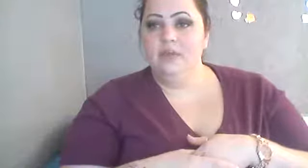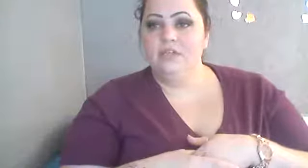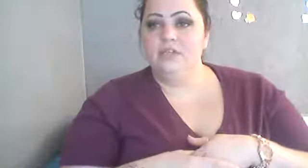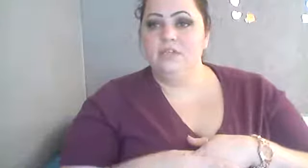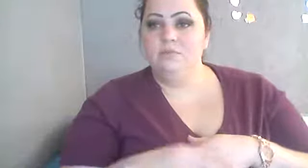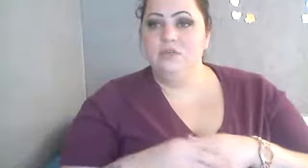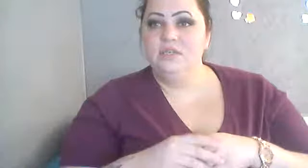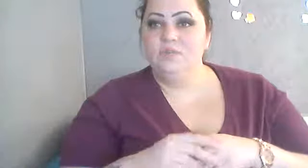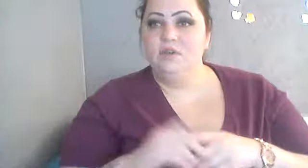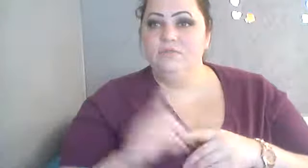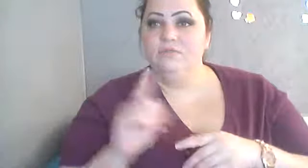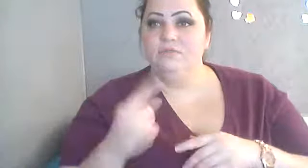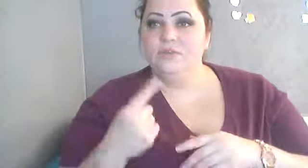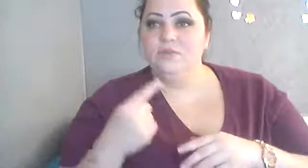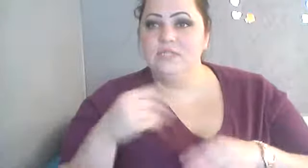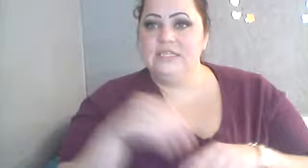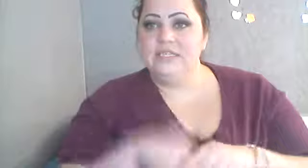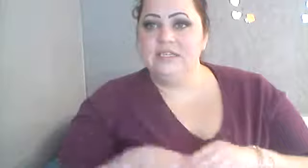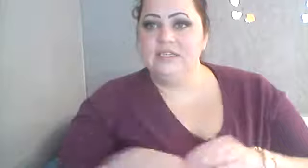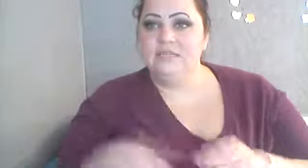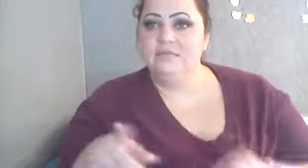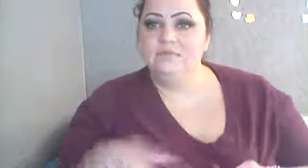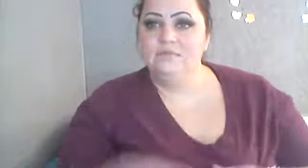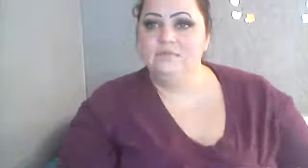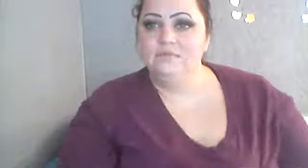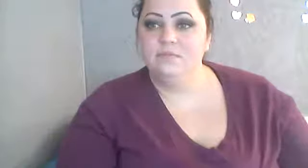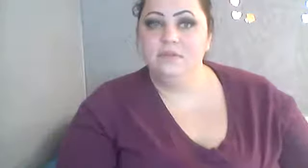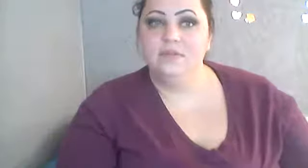but she was one of the first ones in.